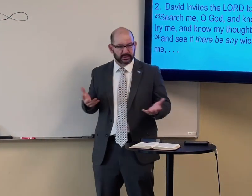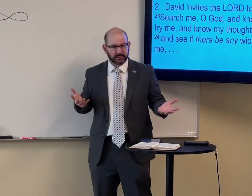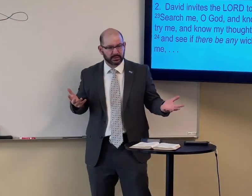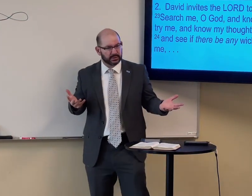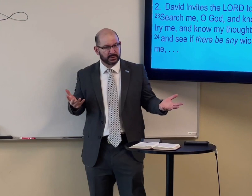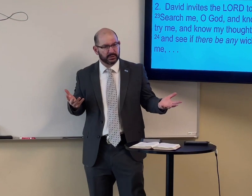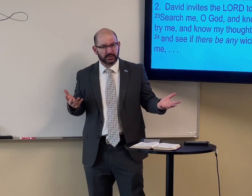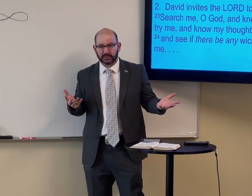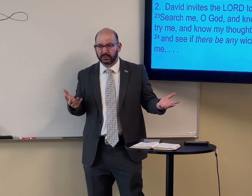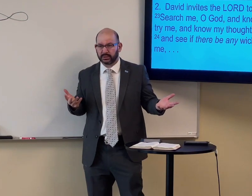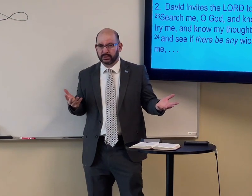David wasn't perfect.